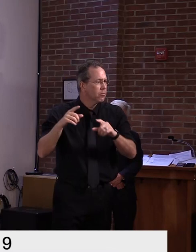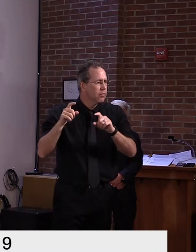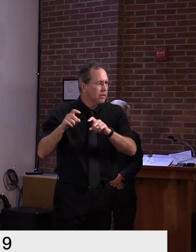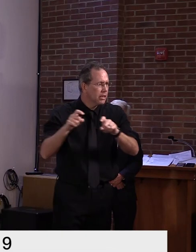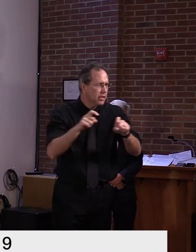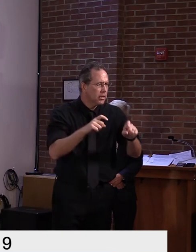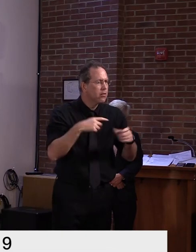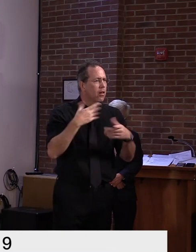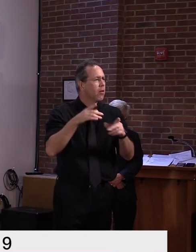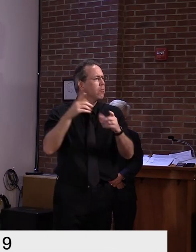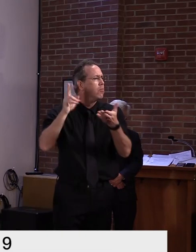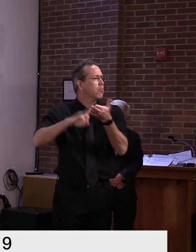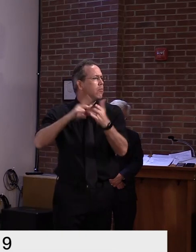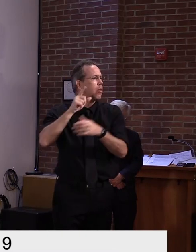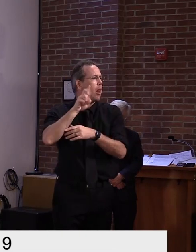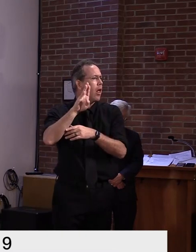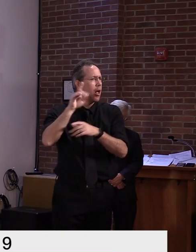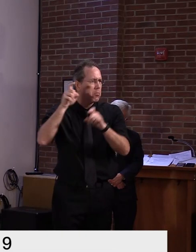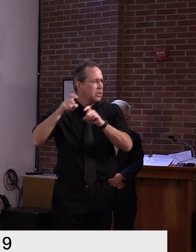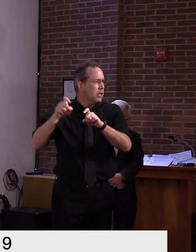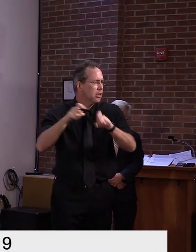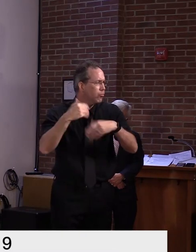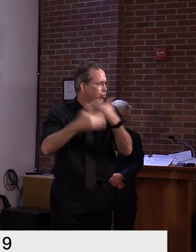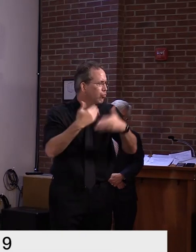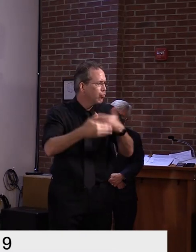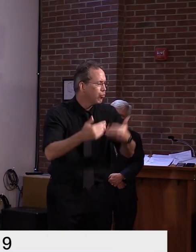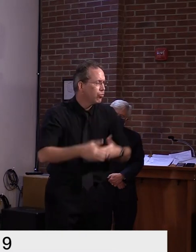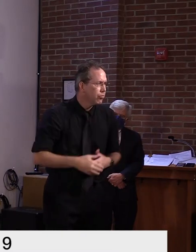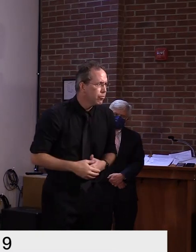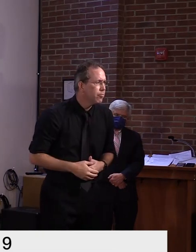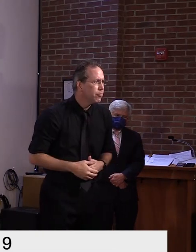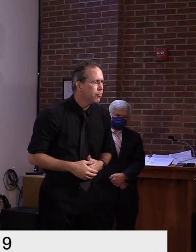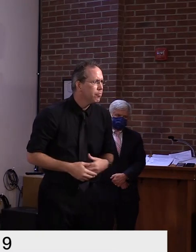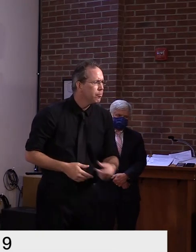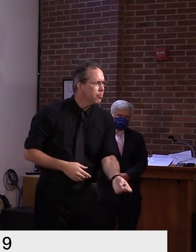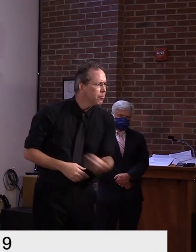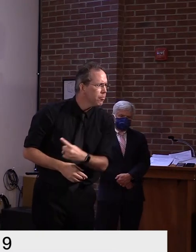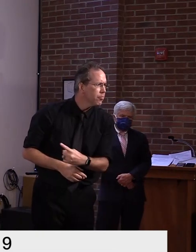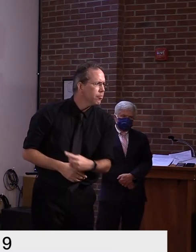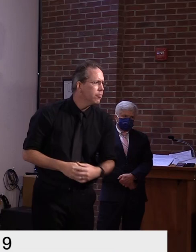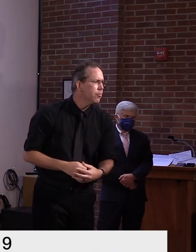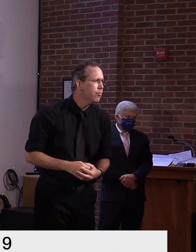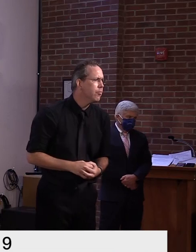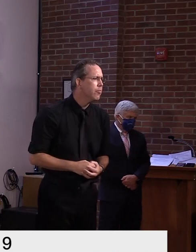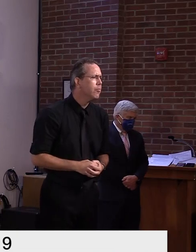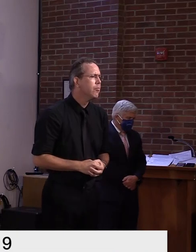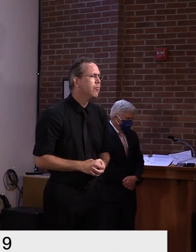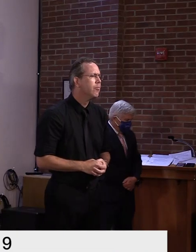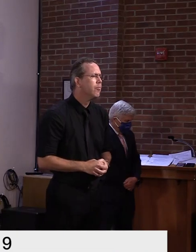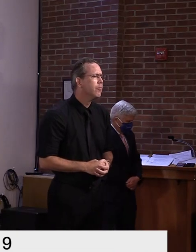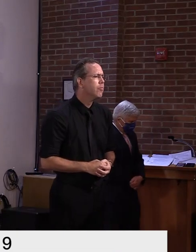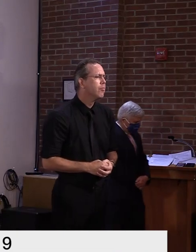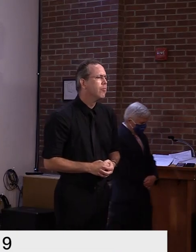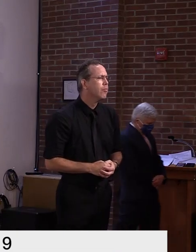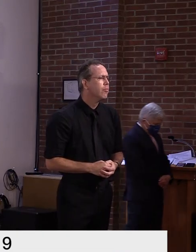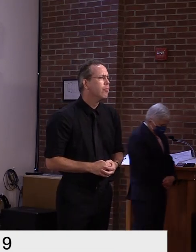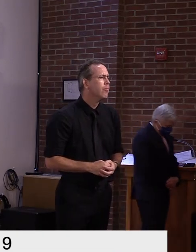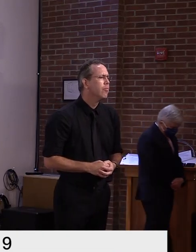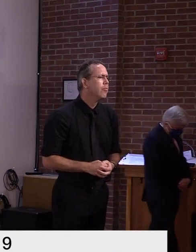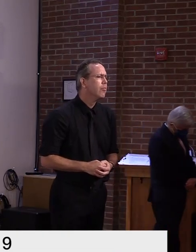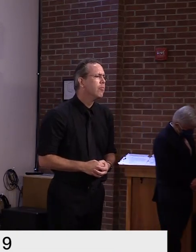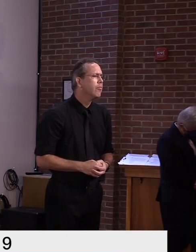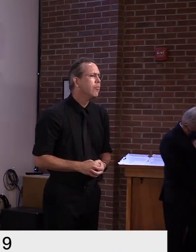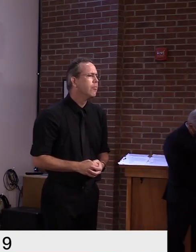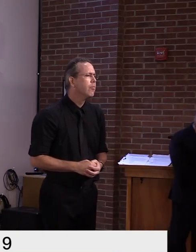This doesn't come up with your colleagues in other states, just the fact that some schools are only testing people who are showing symptoms or have